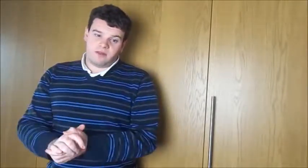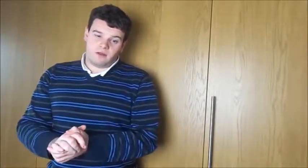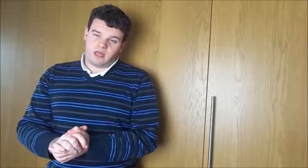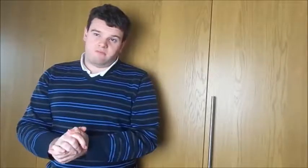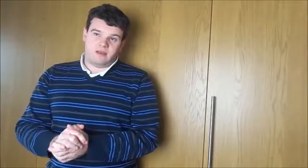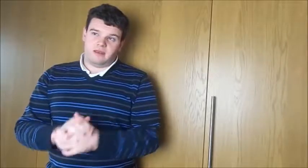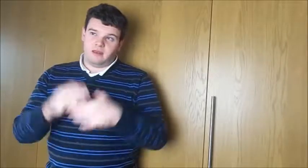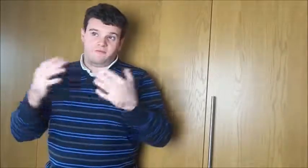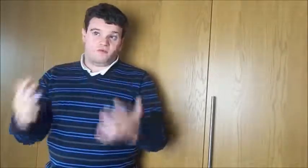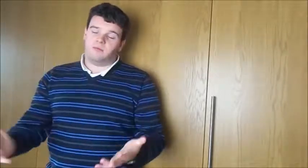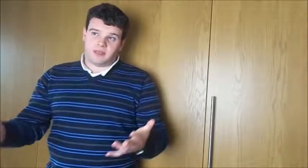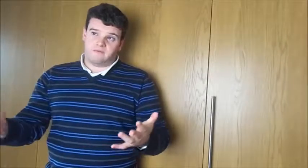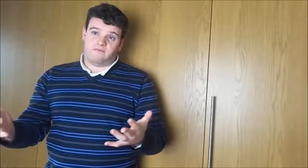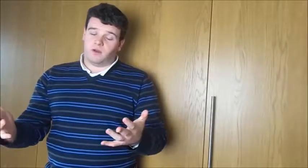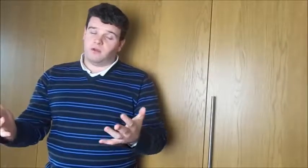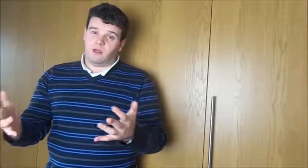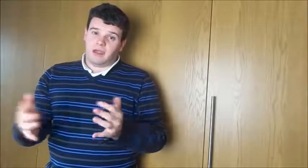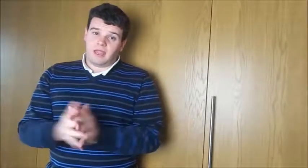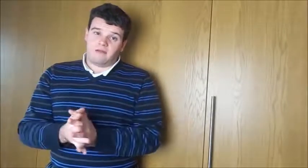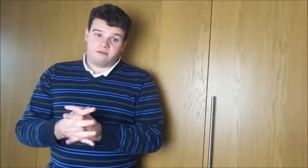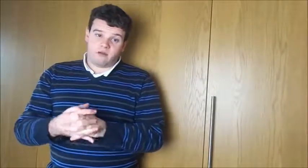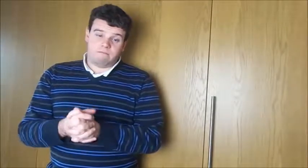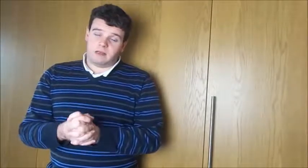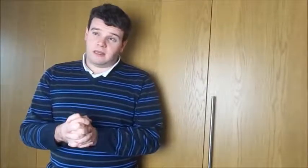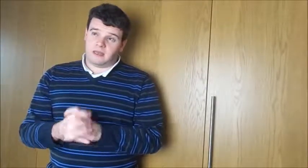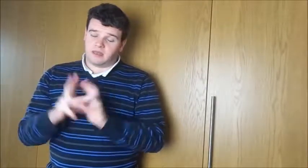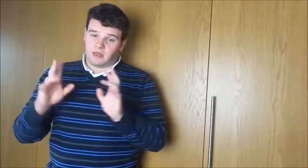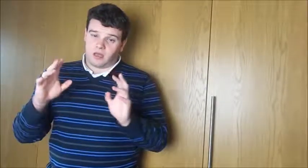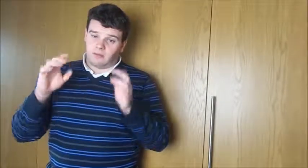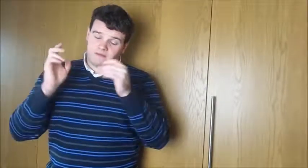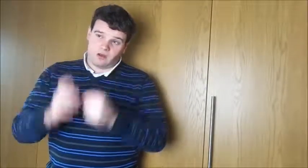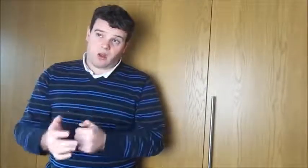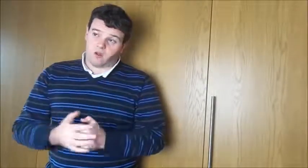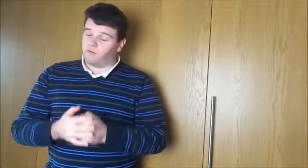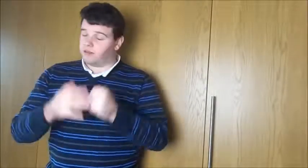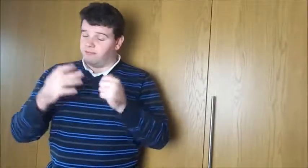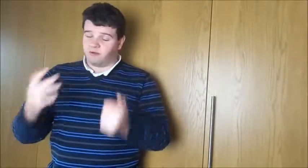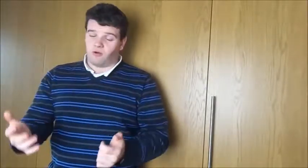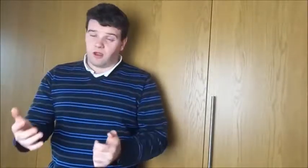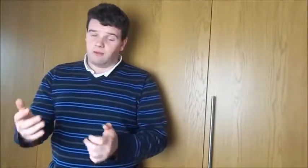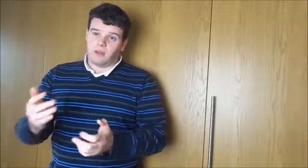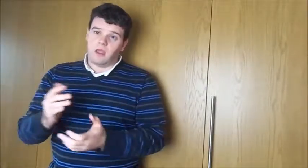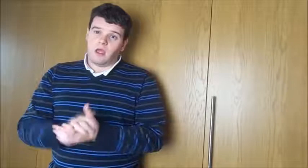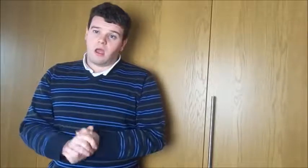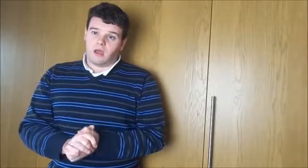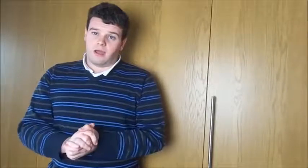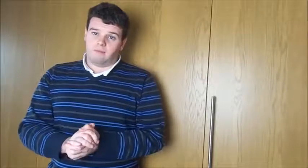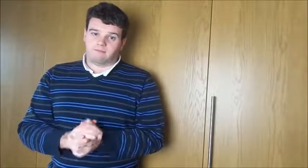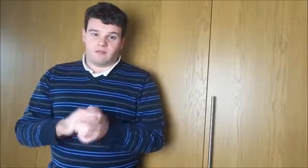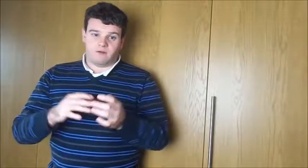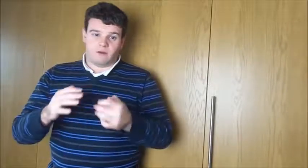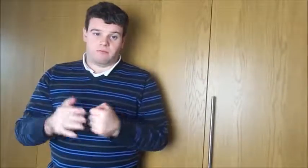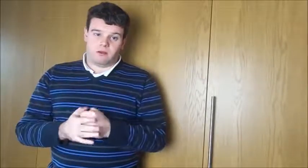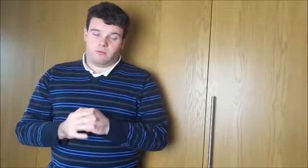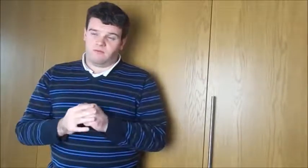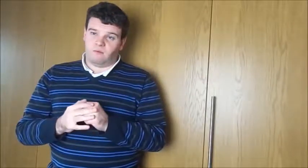has been informative for you. If so, please leave a like or subscribe. If you'd like to become one of